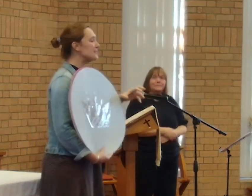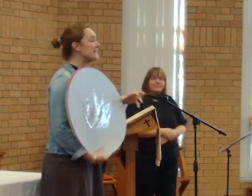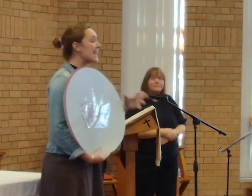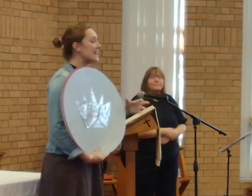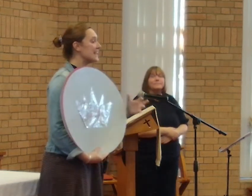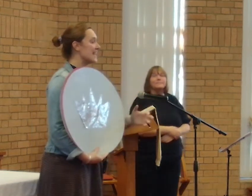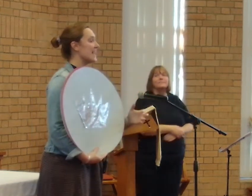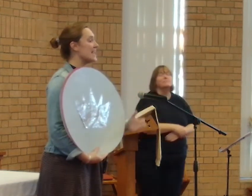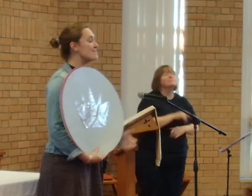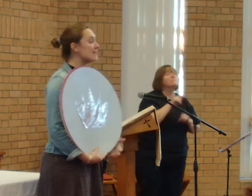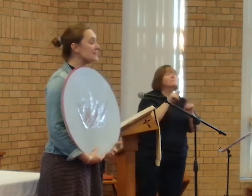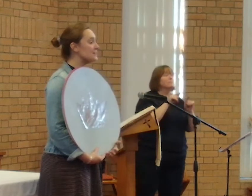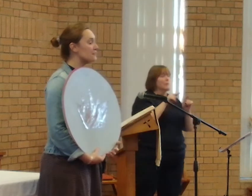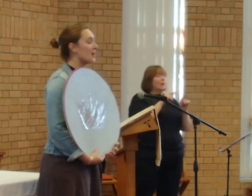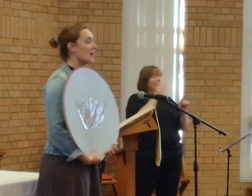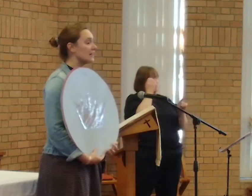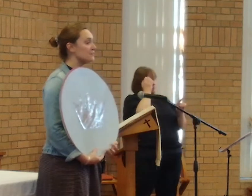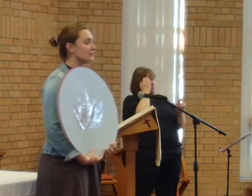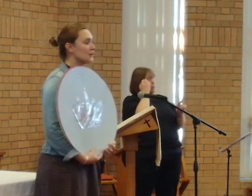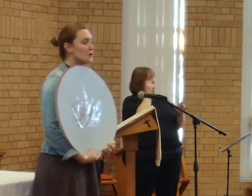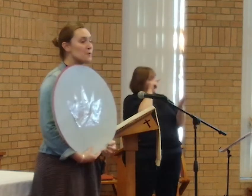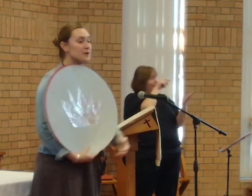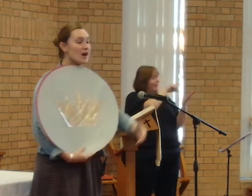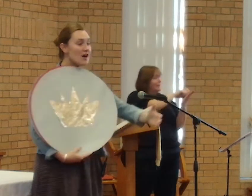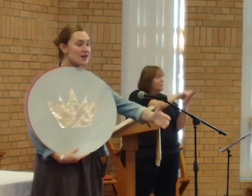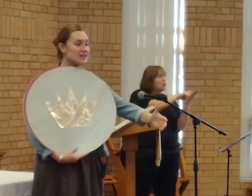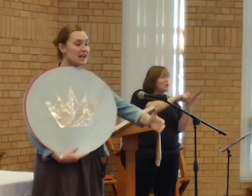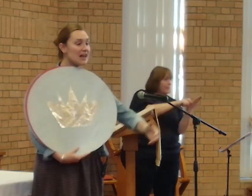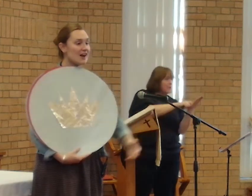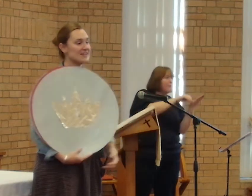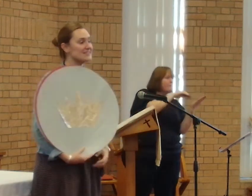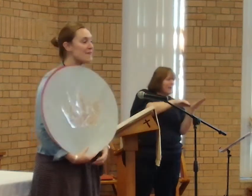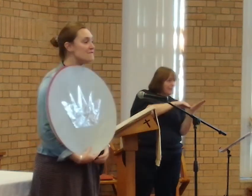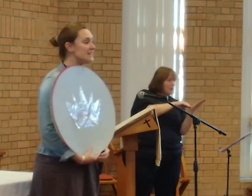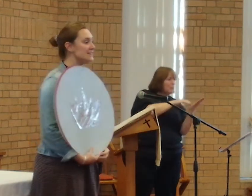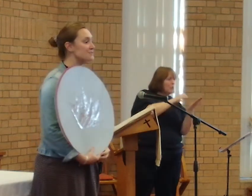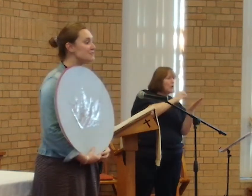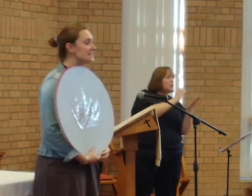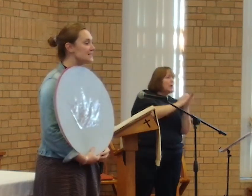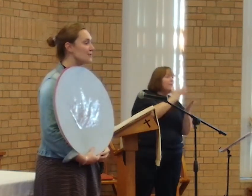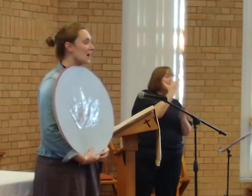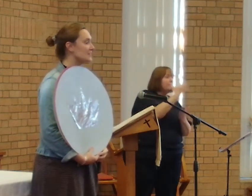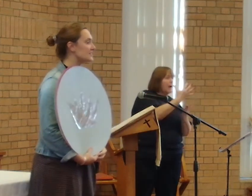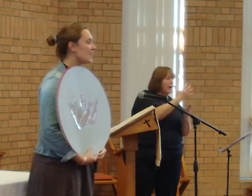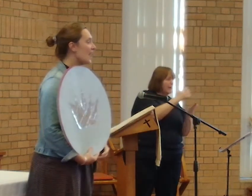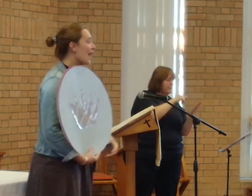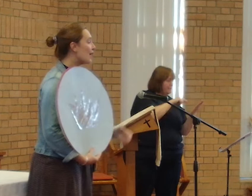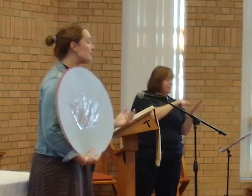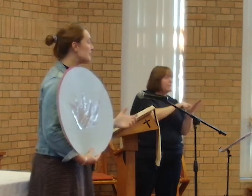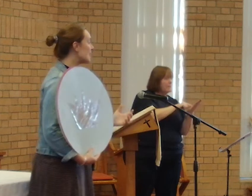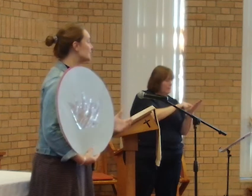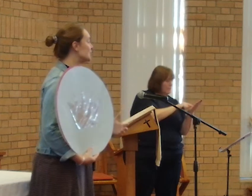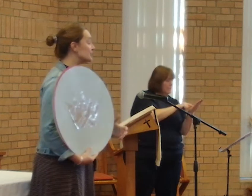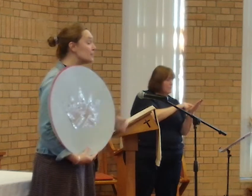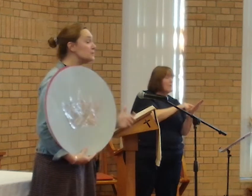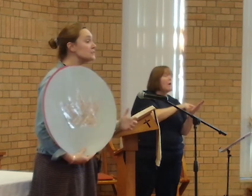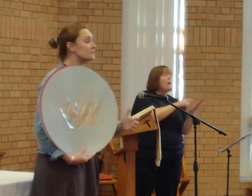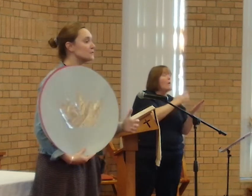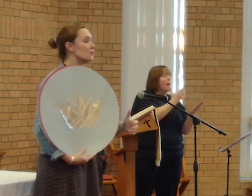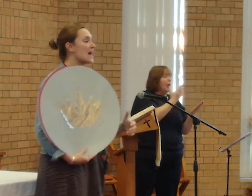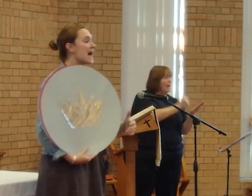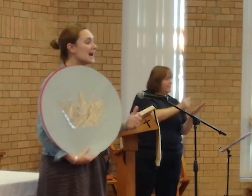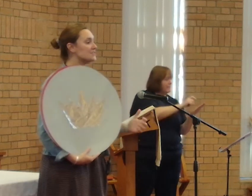So what we get here in Matthew 5, what we heard Elias and Venus read to us, are the Beatitudes,